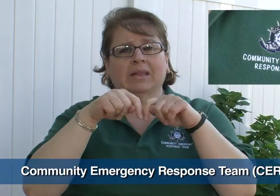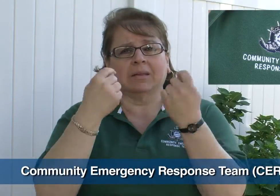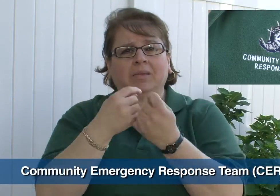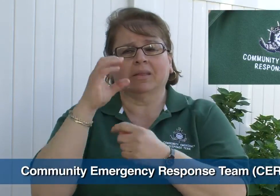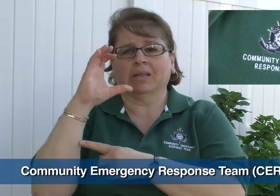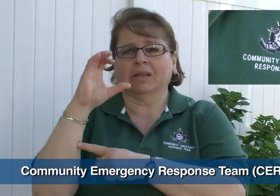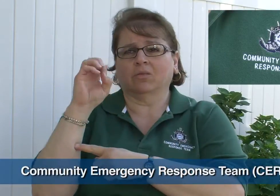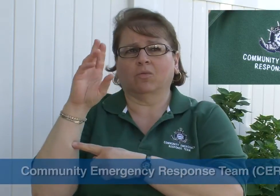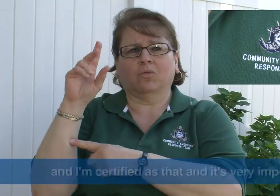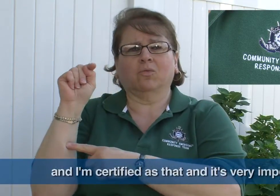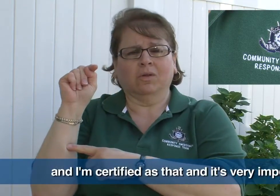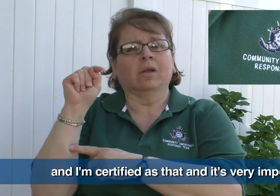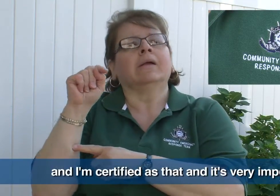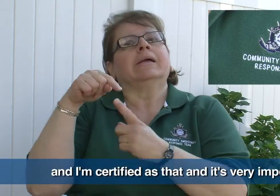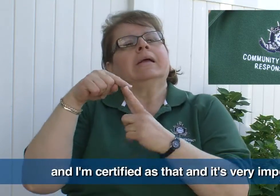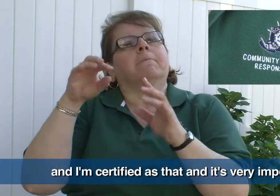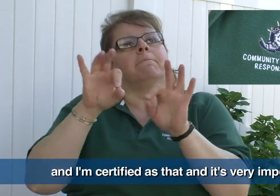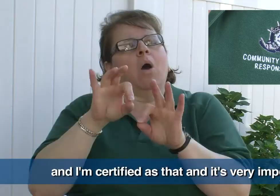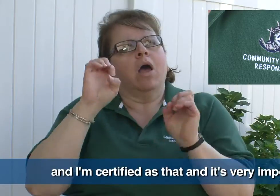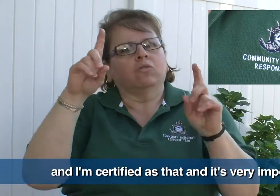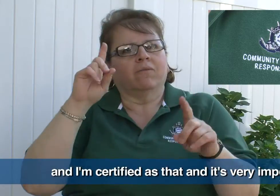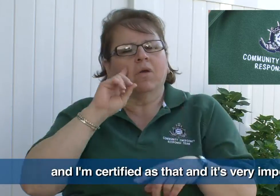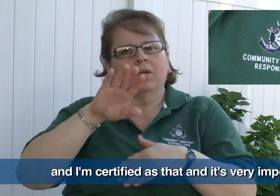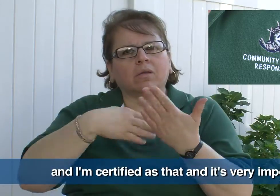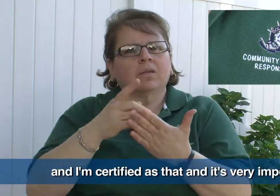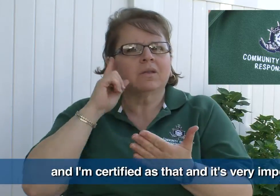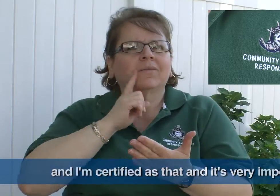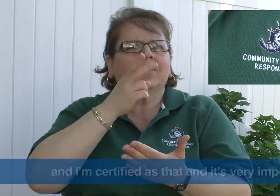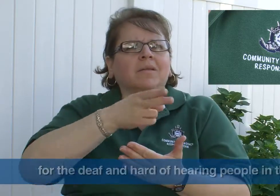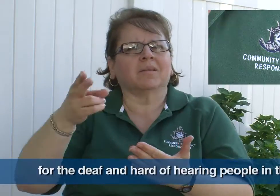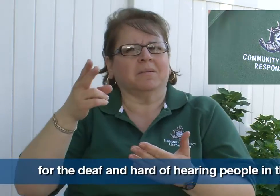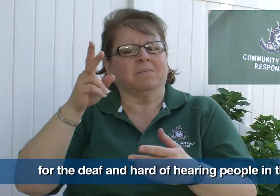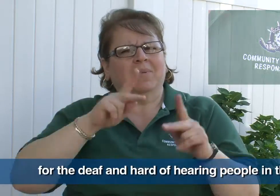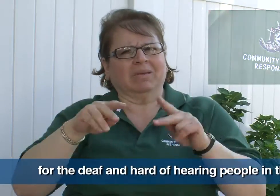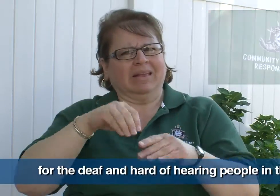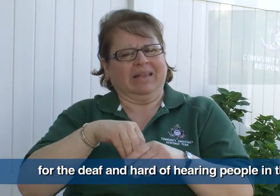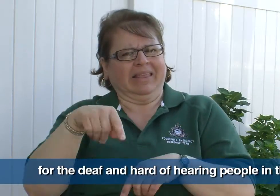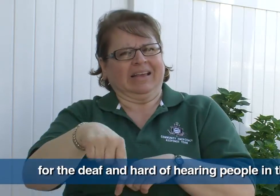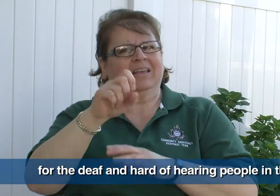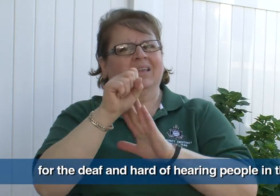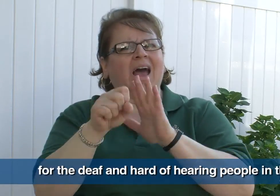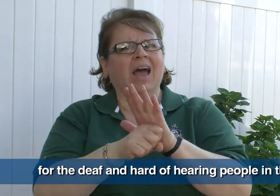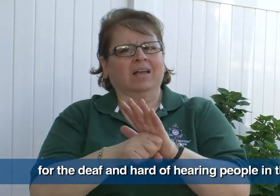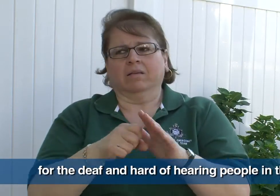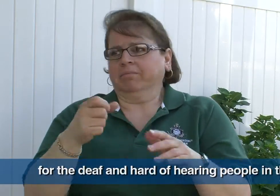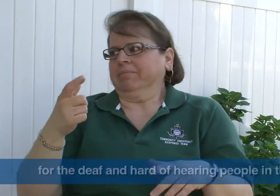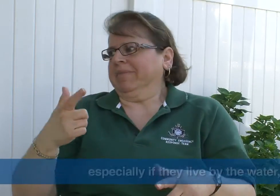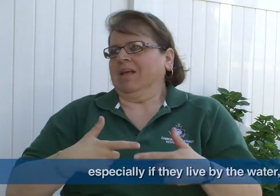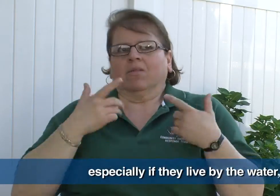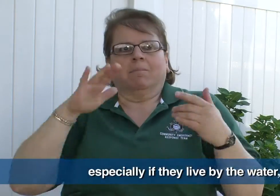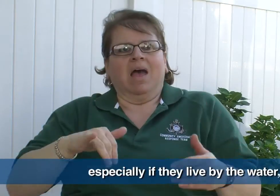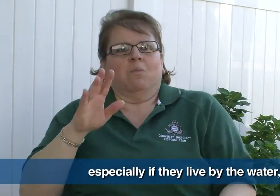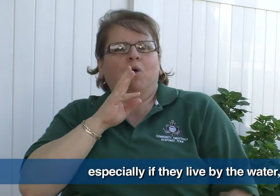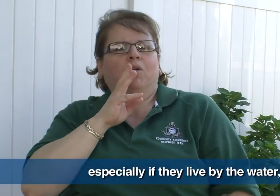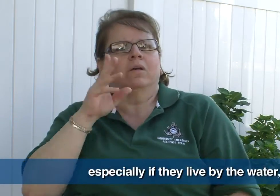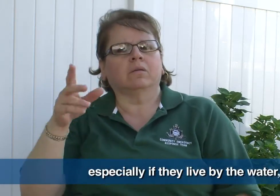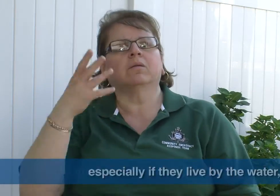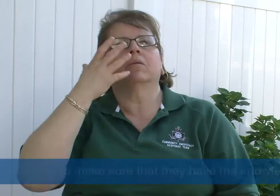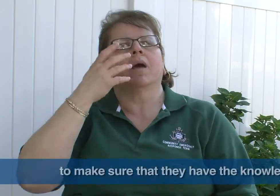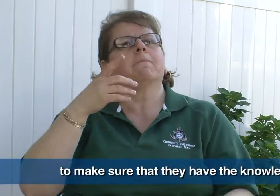Team CERT member, and I'm certified as that. And it's very important for the deaf and hard of hearing people in the state, especially if they live by water, to make sure